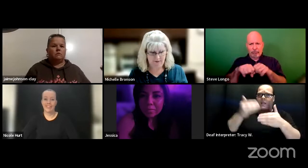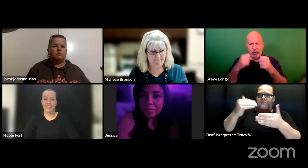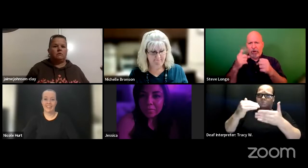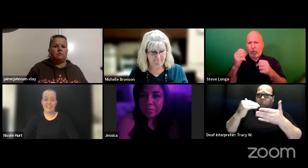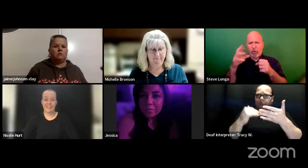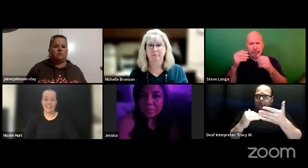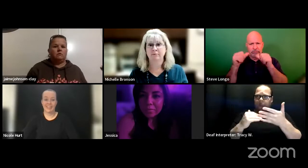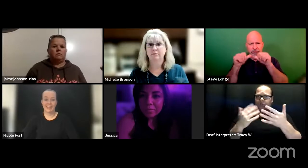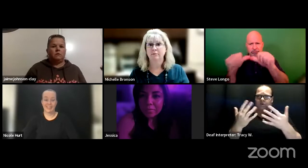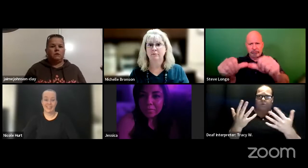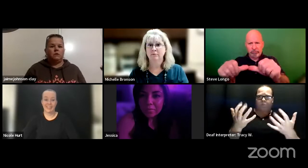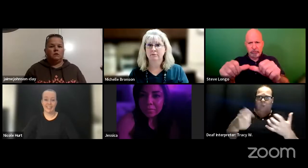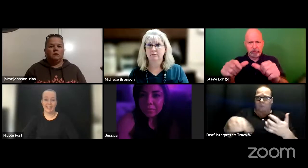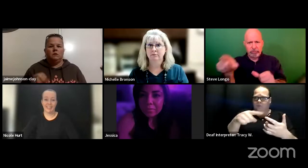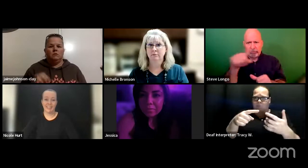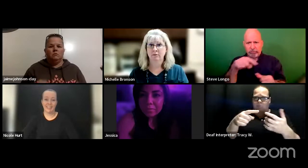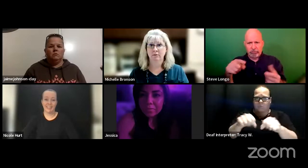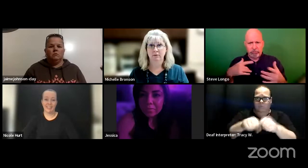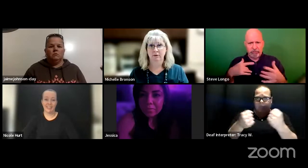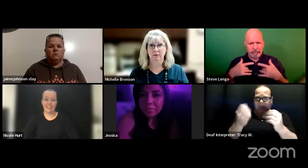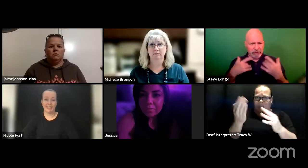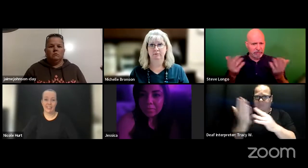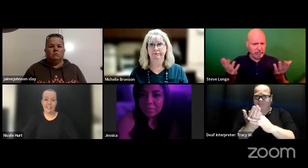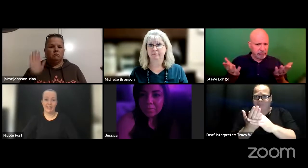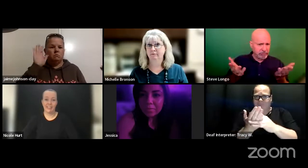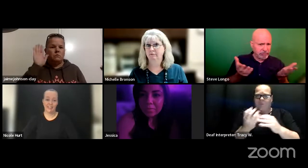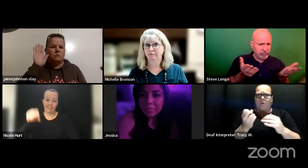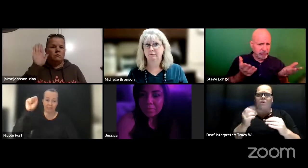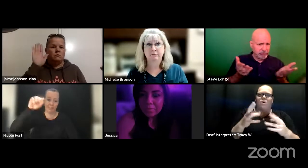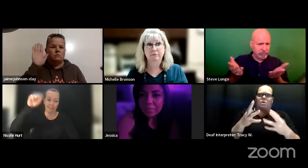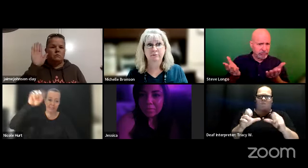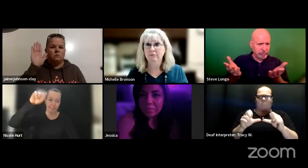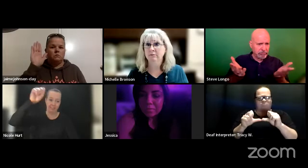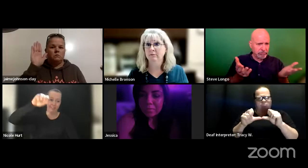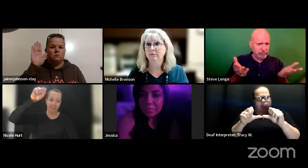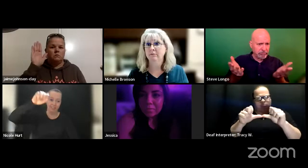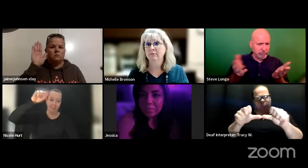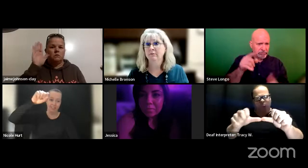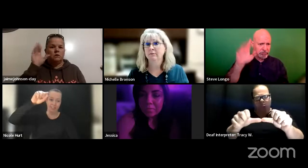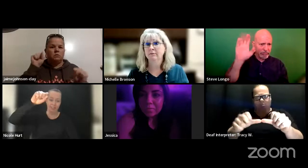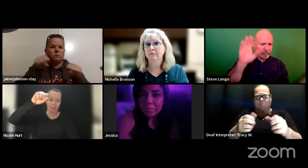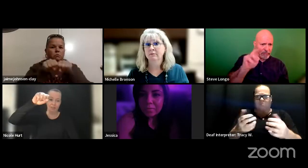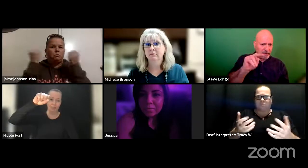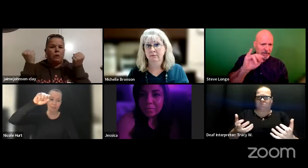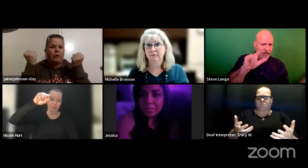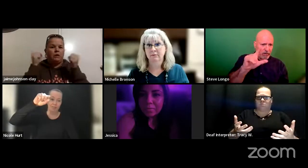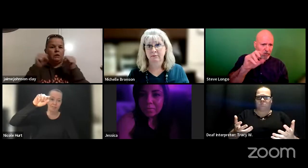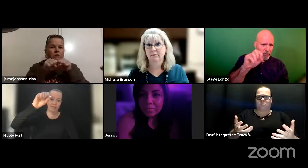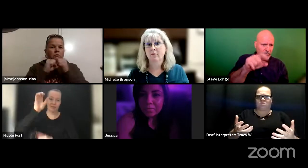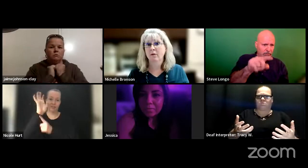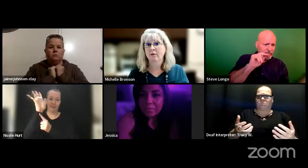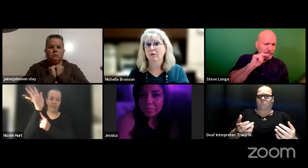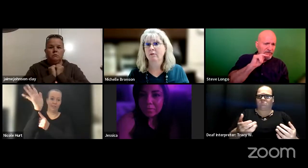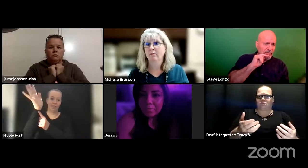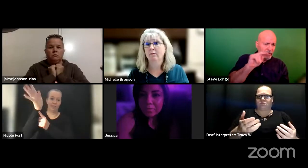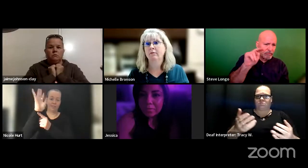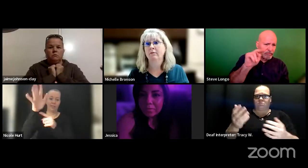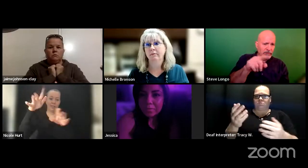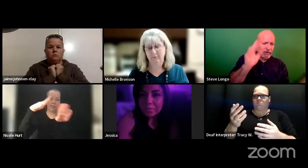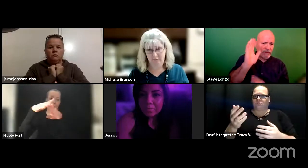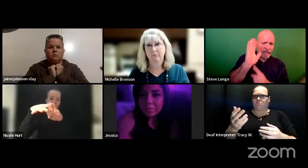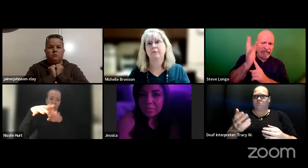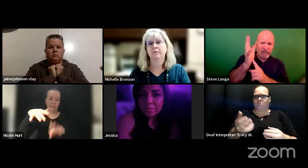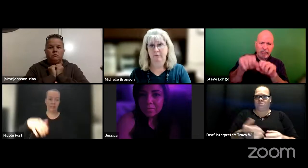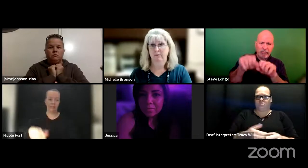well. I'm wondering, we don't have too much left, but I'm wondering if you want to take a short break or move